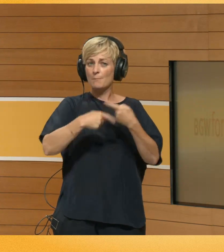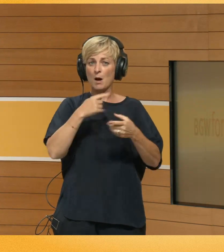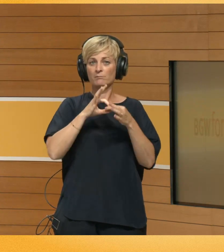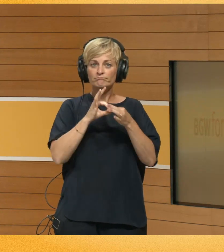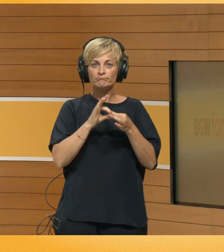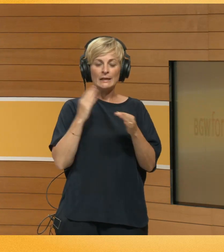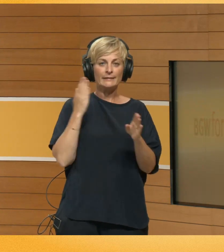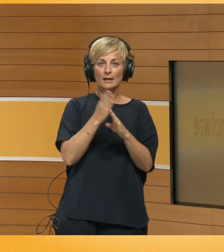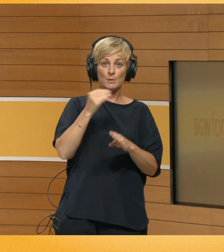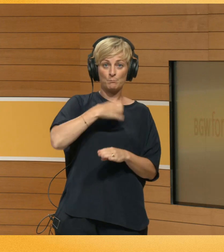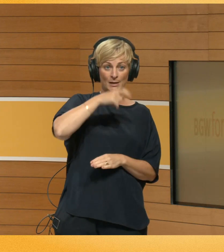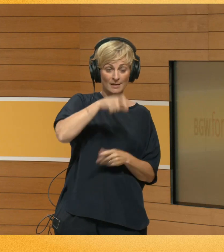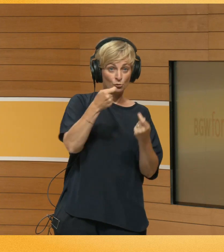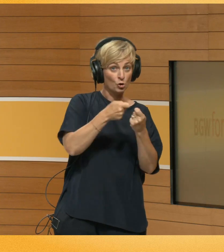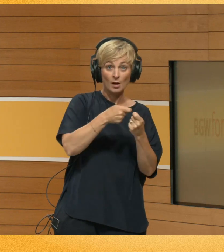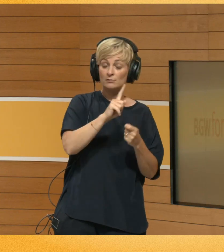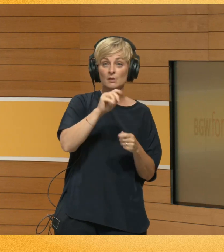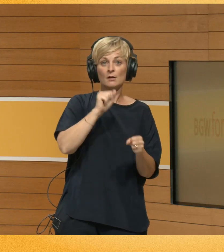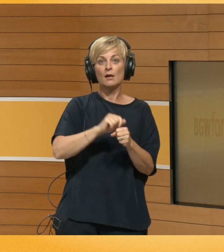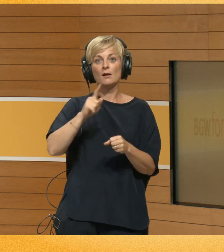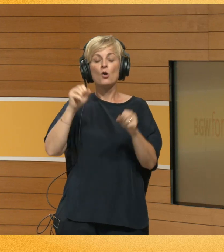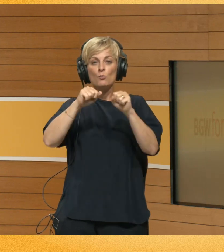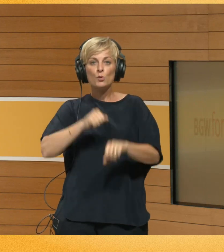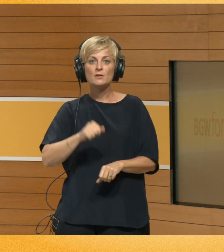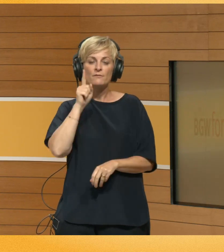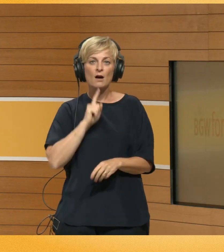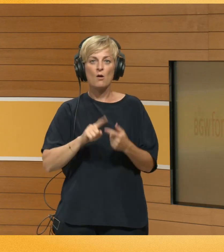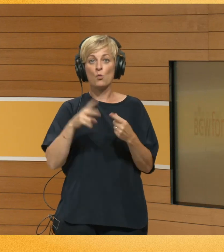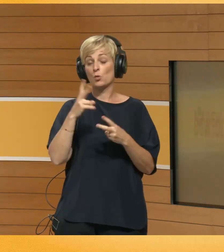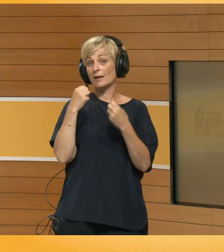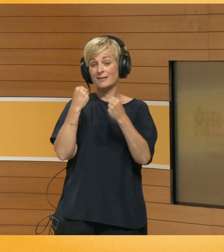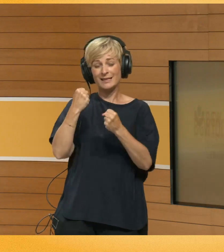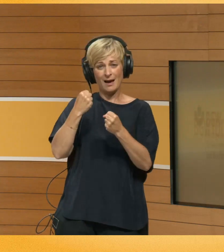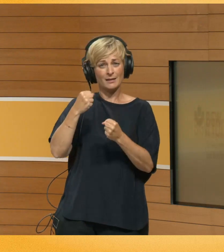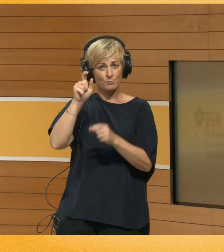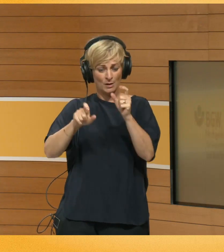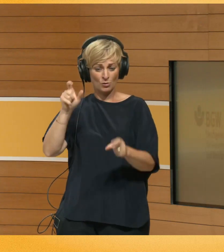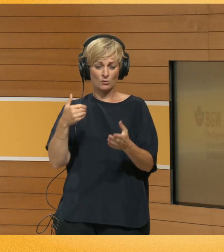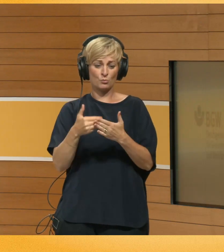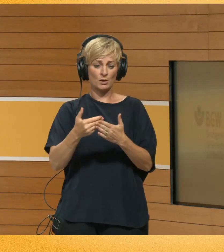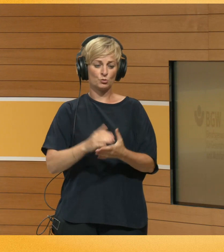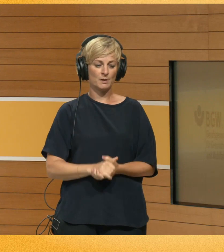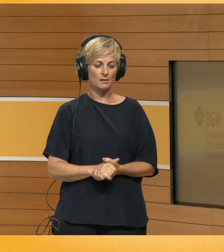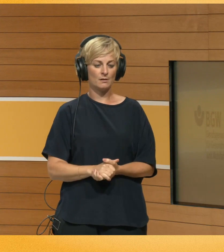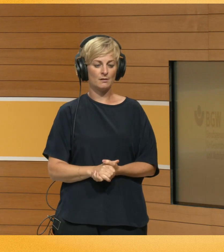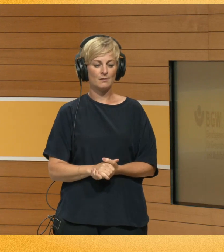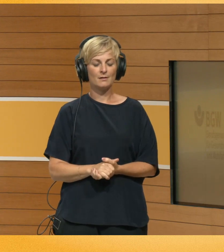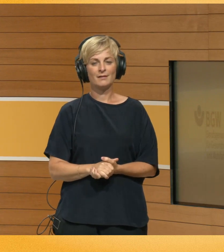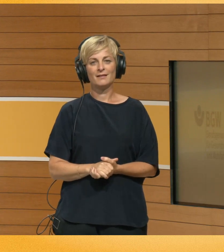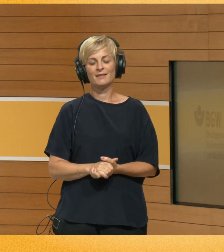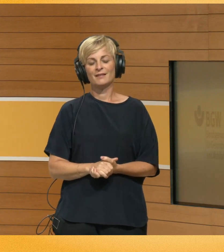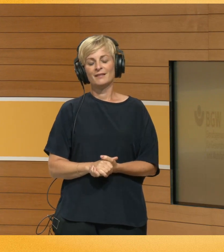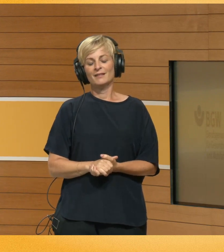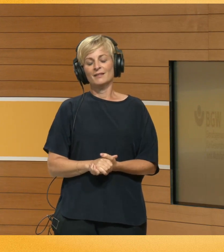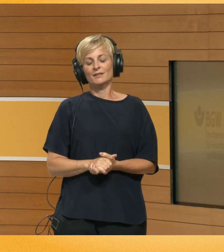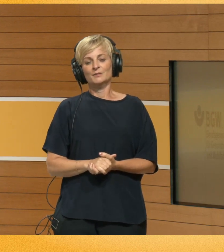these slides. And before I go, I want to invite you to our ICO Occupational Health for Health Workers